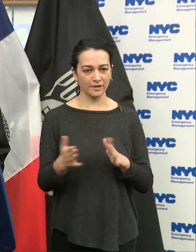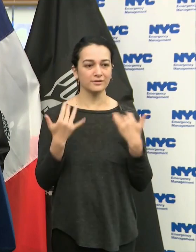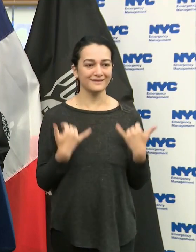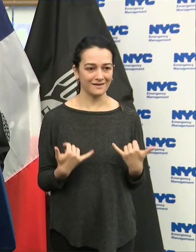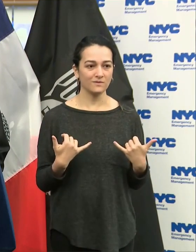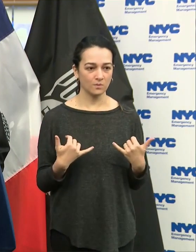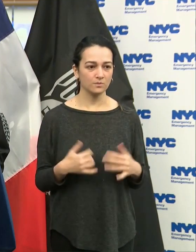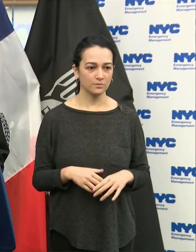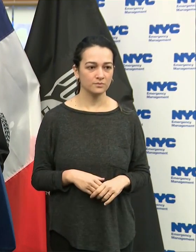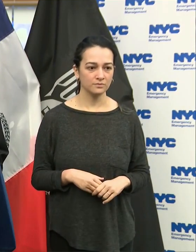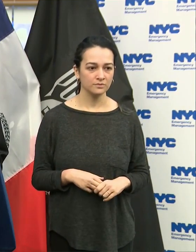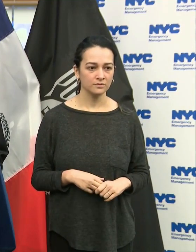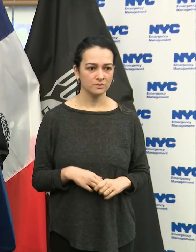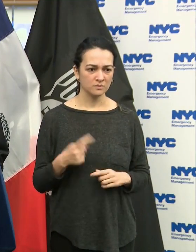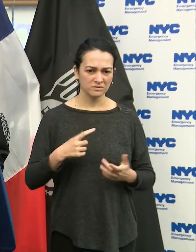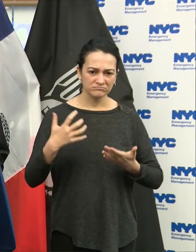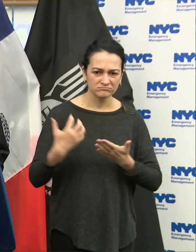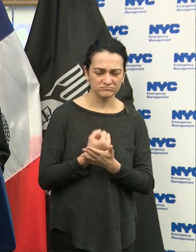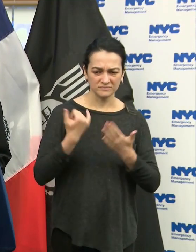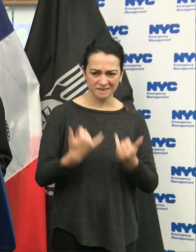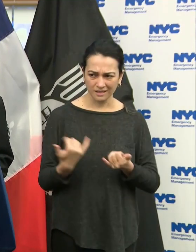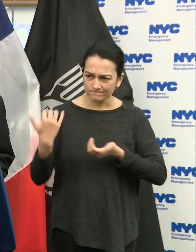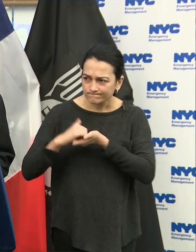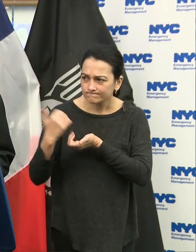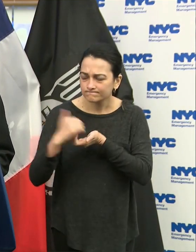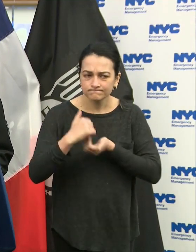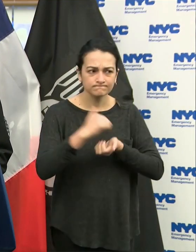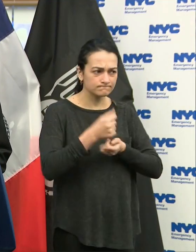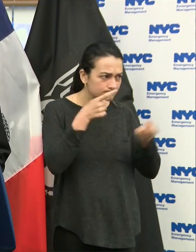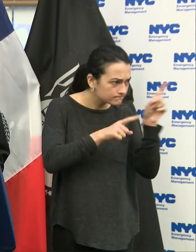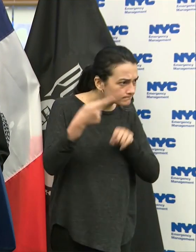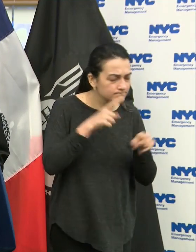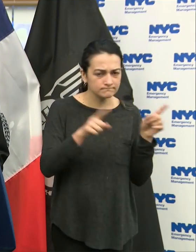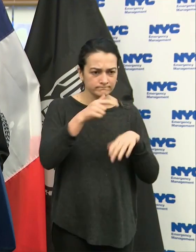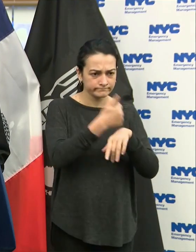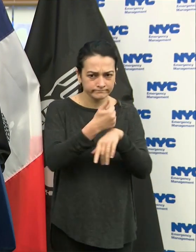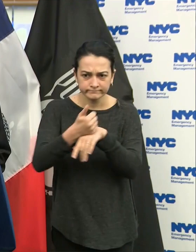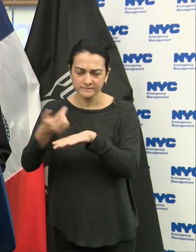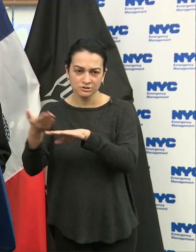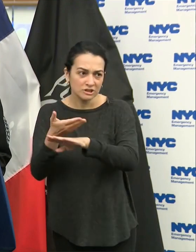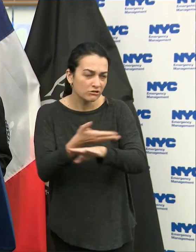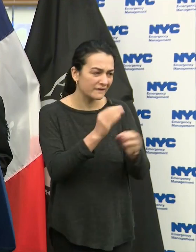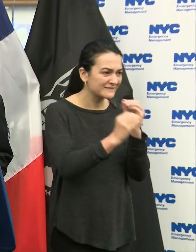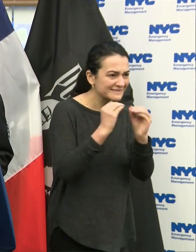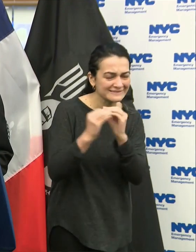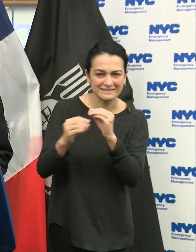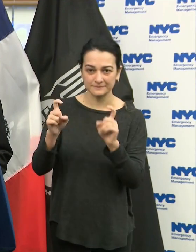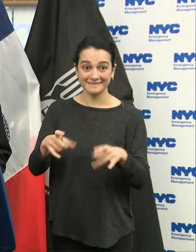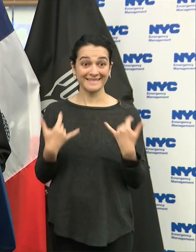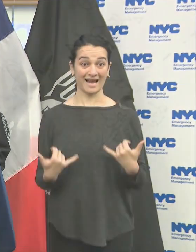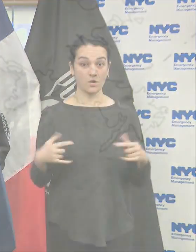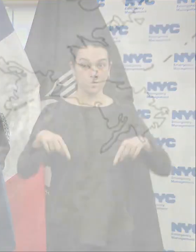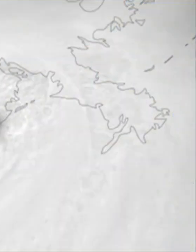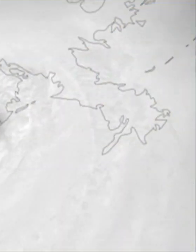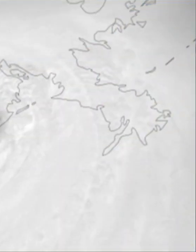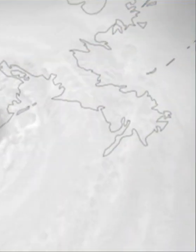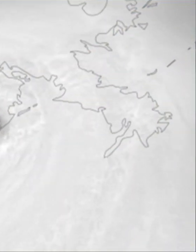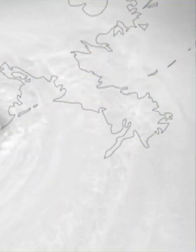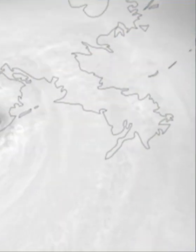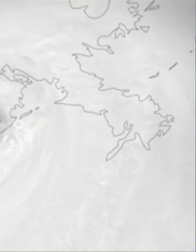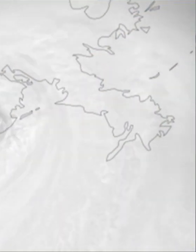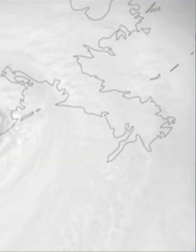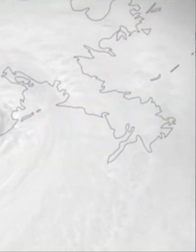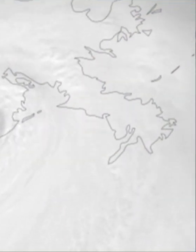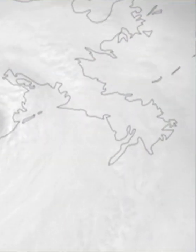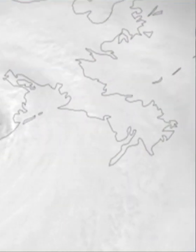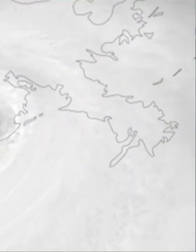NOAA is predicting an above normal 2022 Atlantic hurricane season, which would